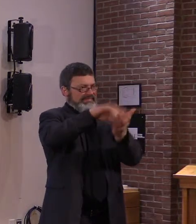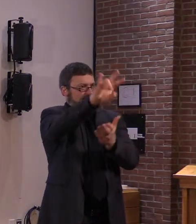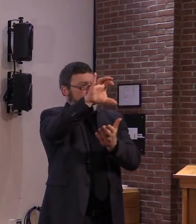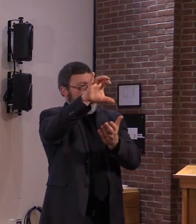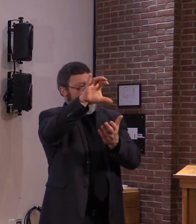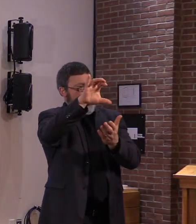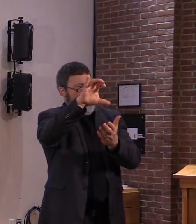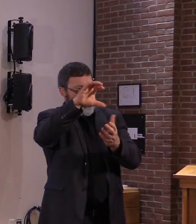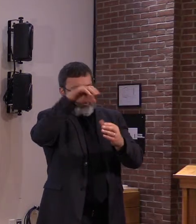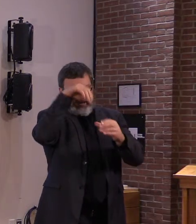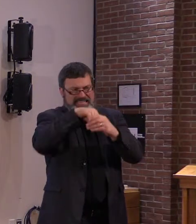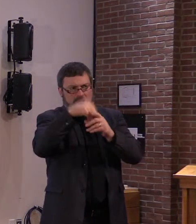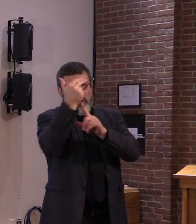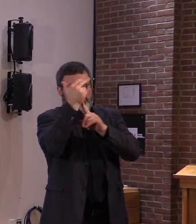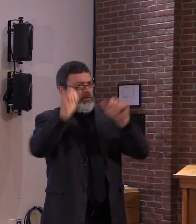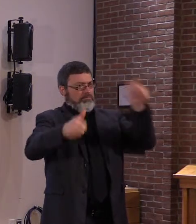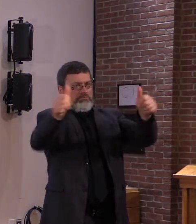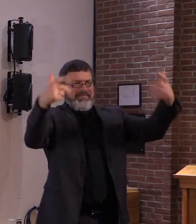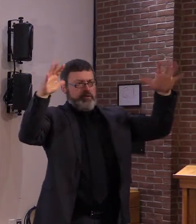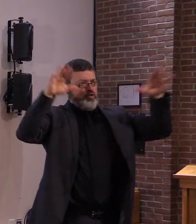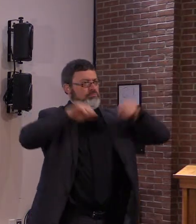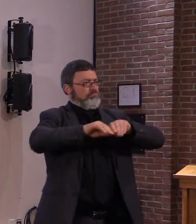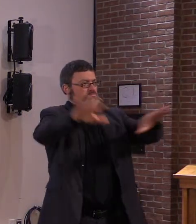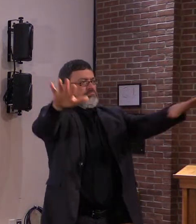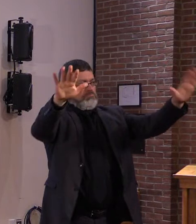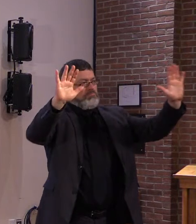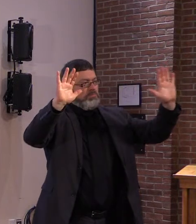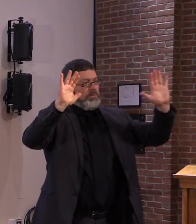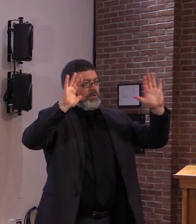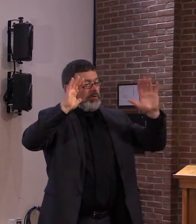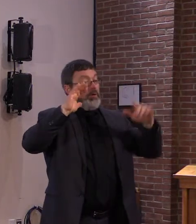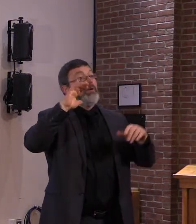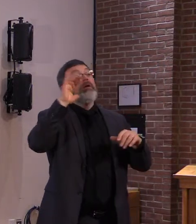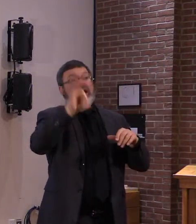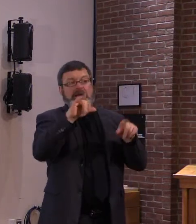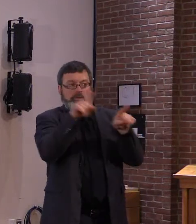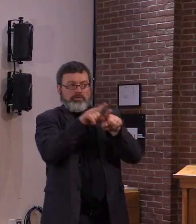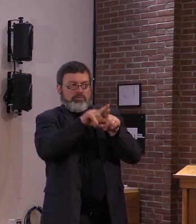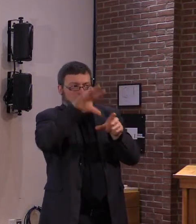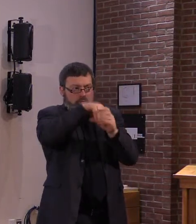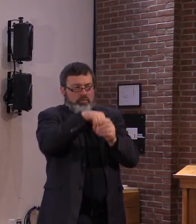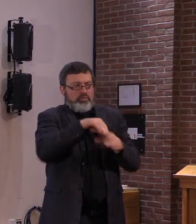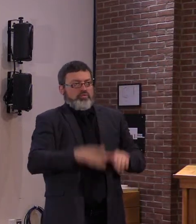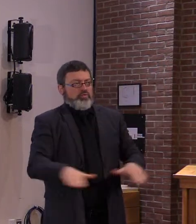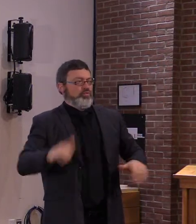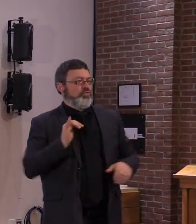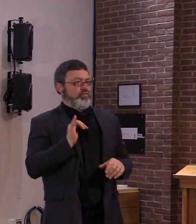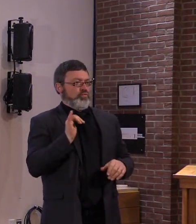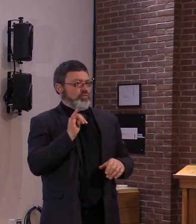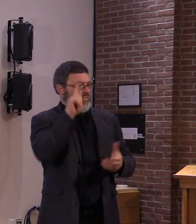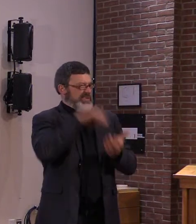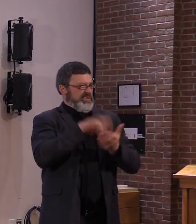That's correct, Governor. It is a healthcare worker, but that's all we know. I don't have that level of granular